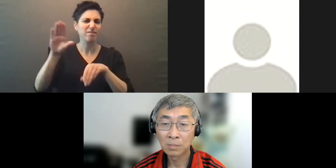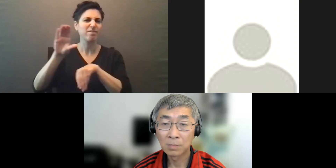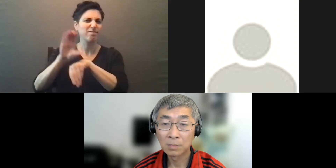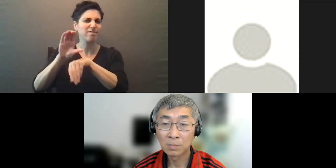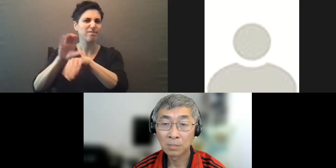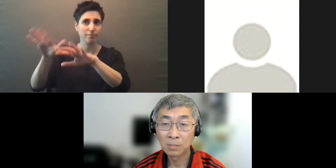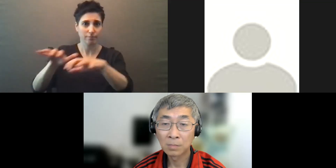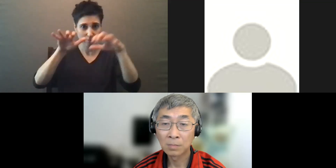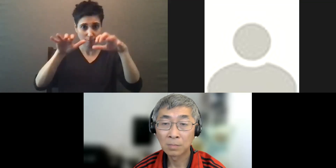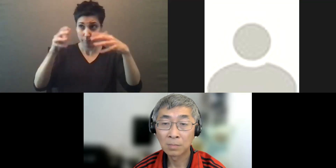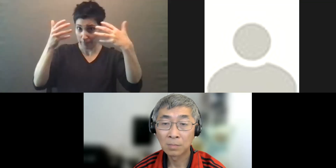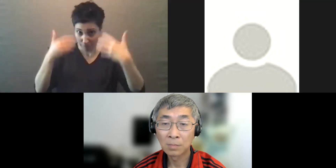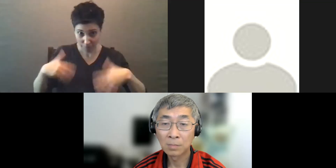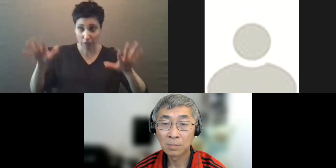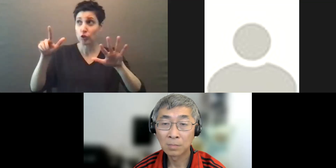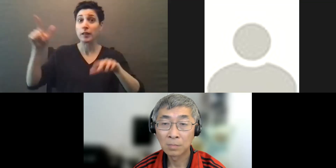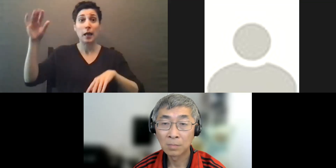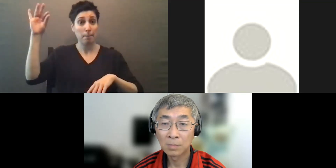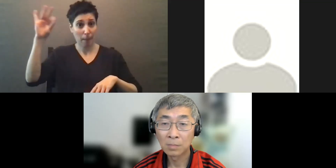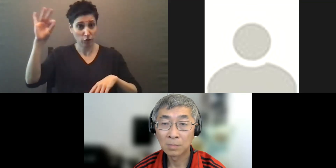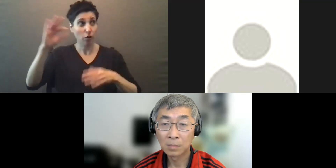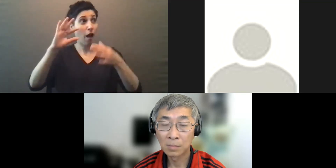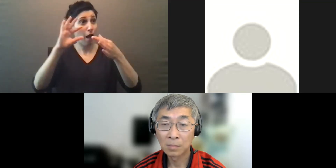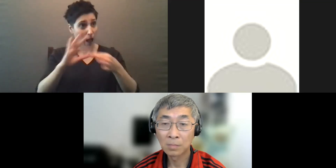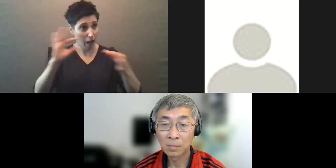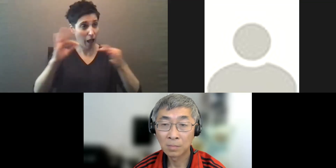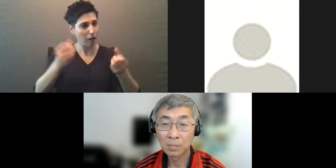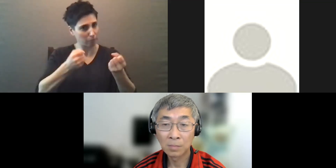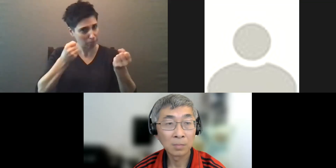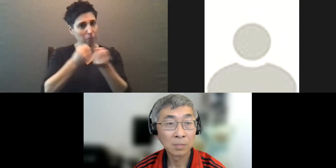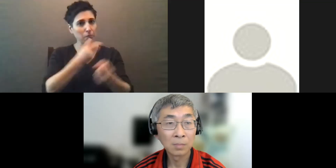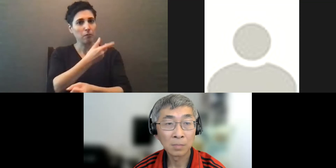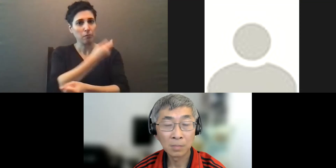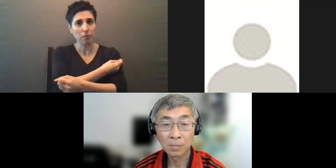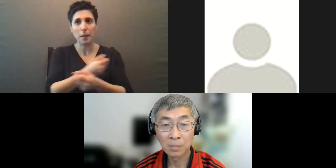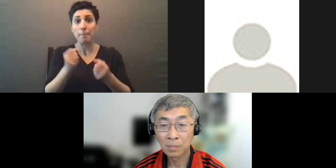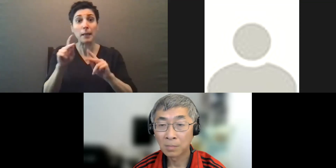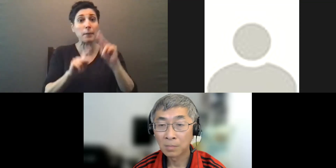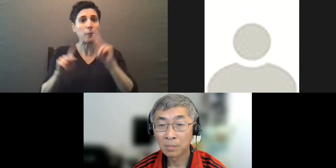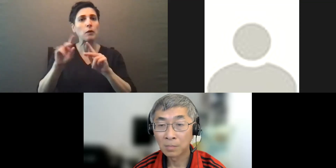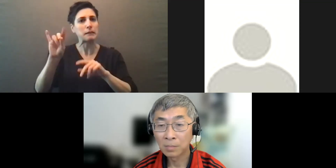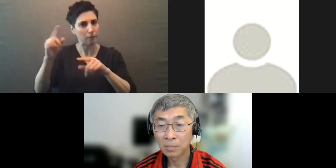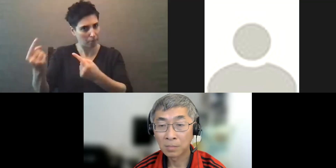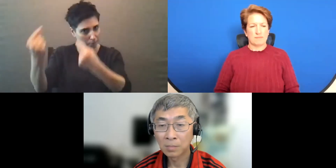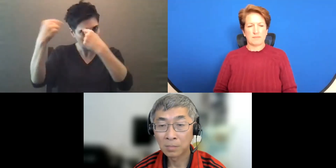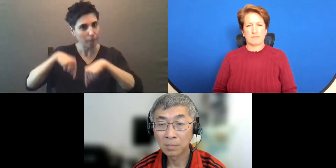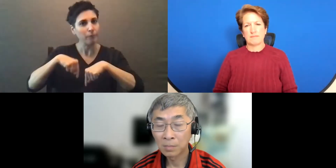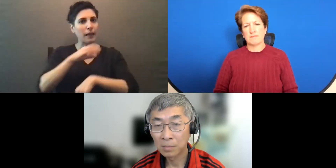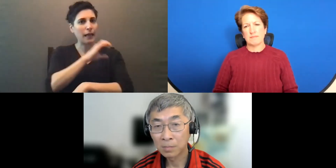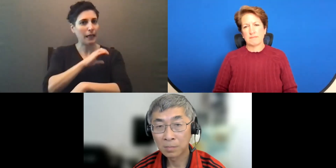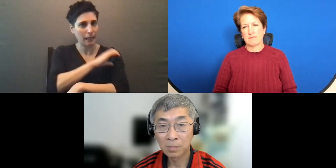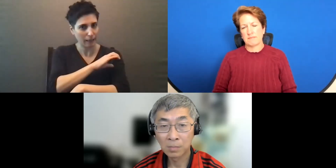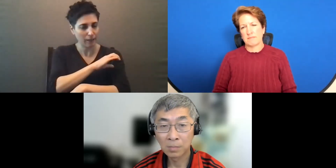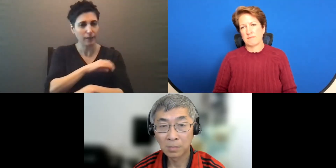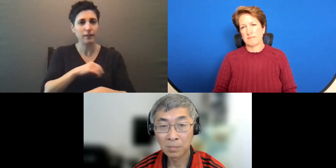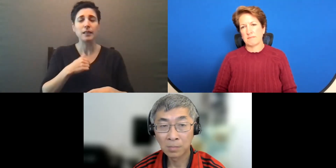came to take their first dose to the pop-up clinic. And then I asked if you can announce all your after